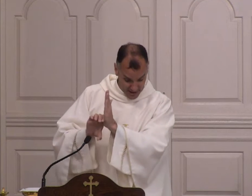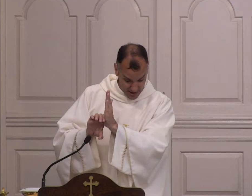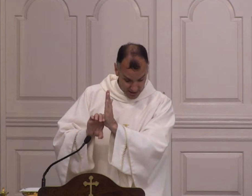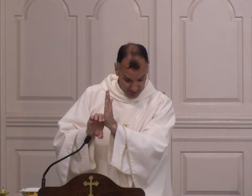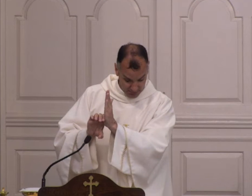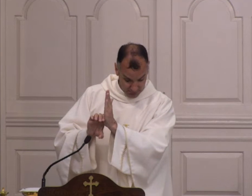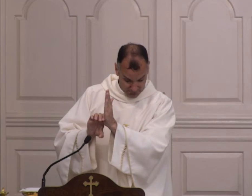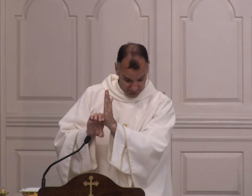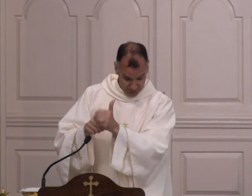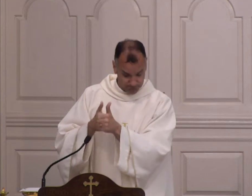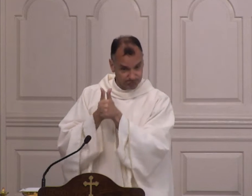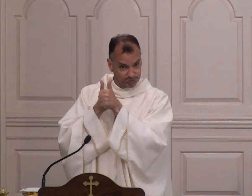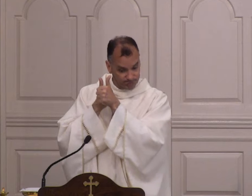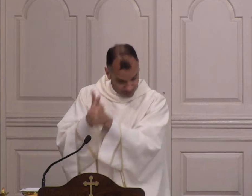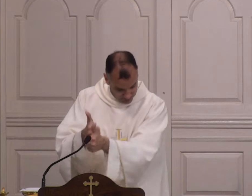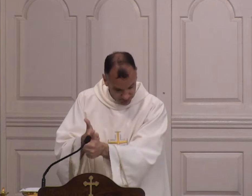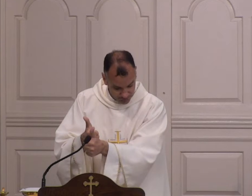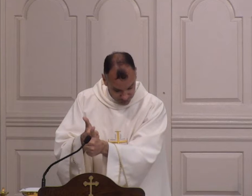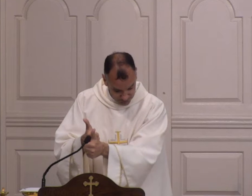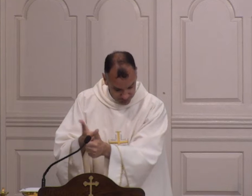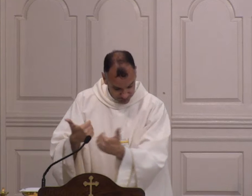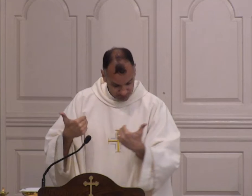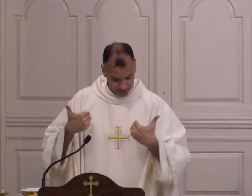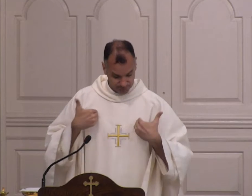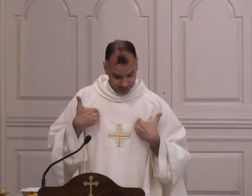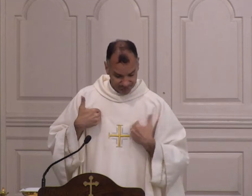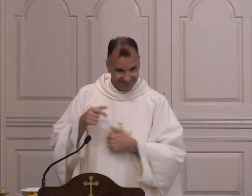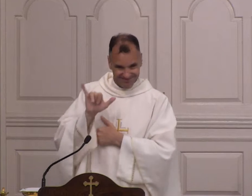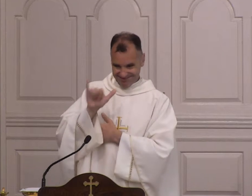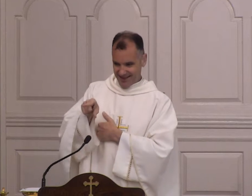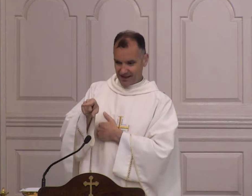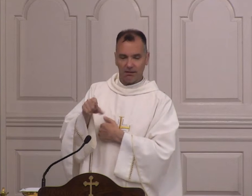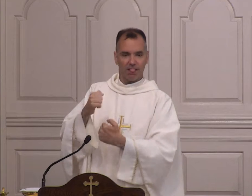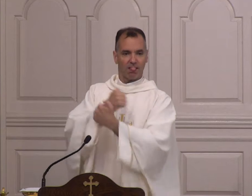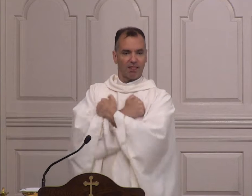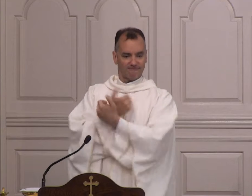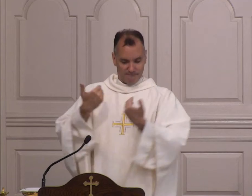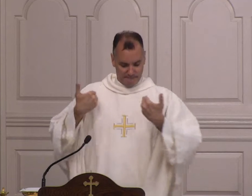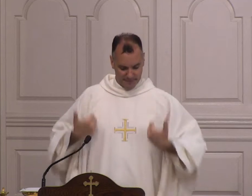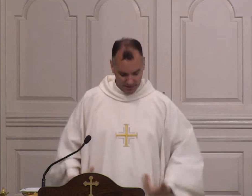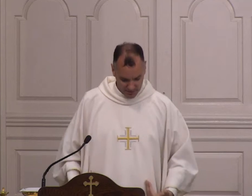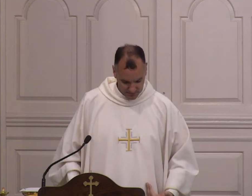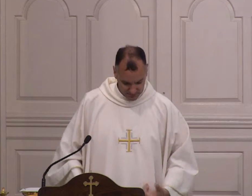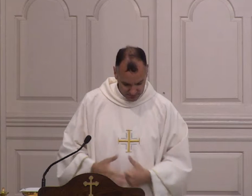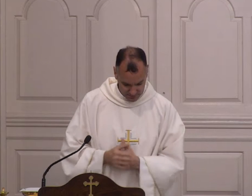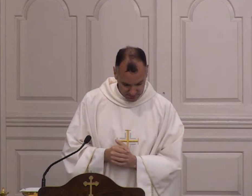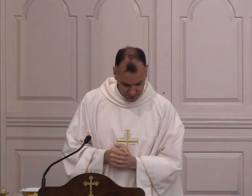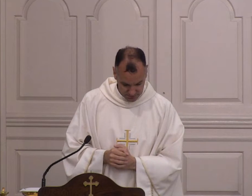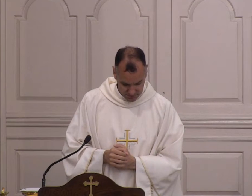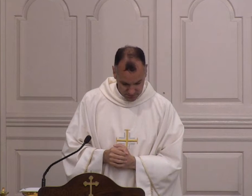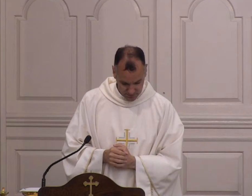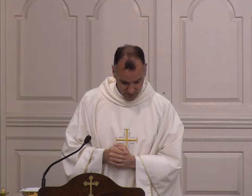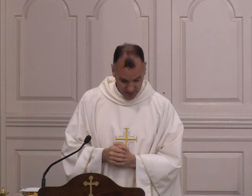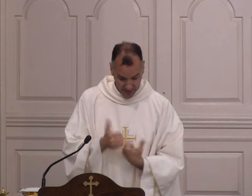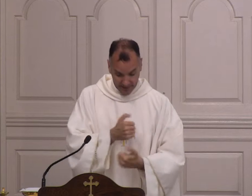"Whoever has my commandments and observes them is the one who loves